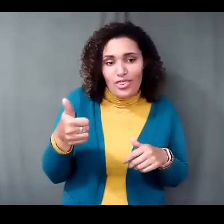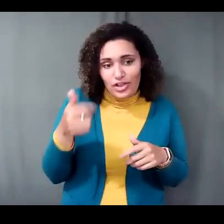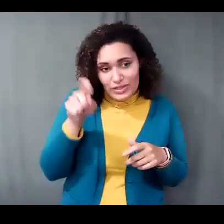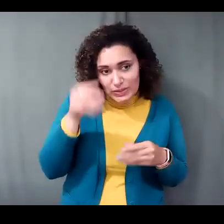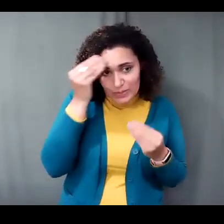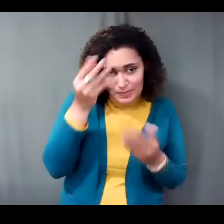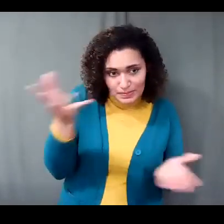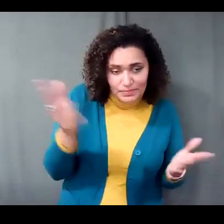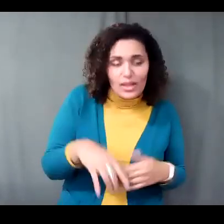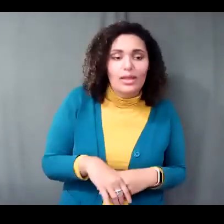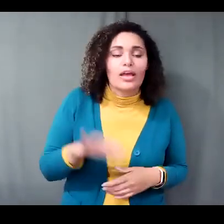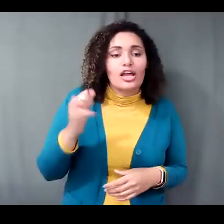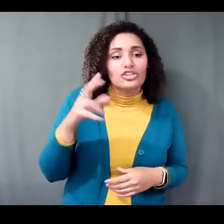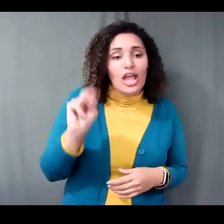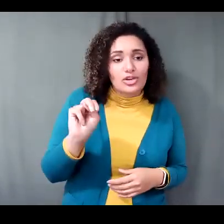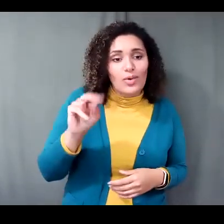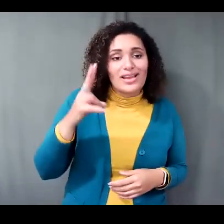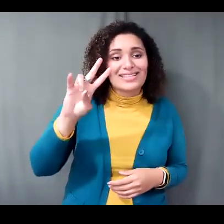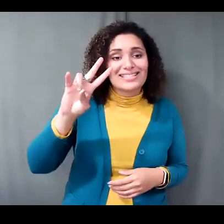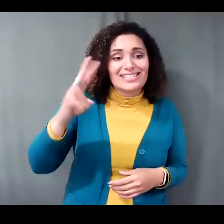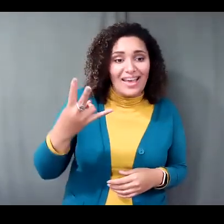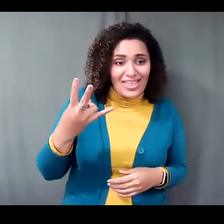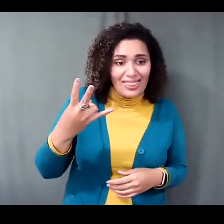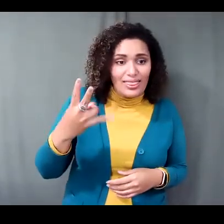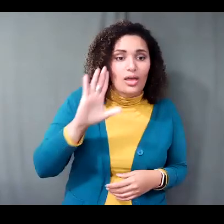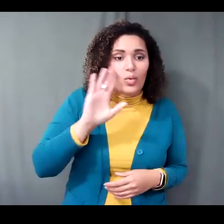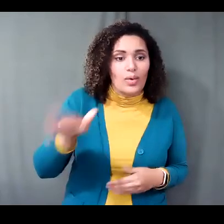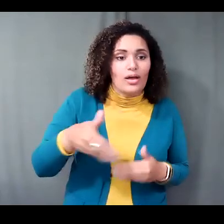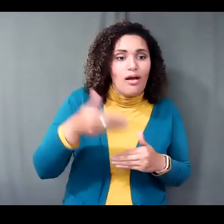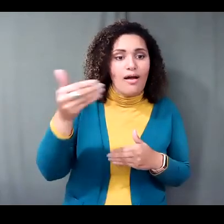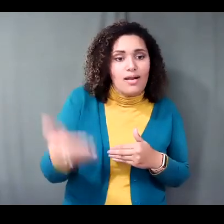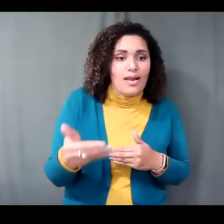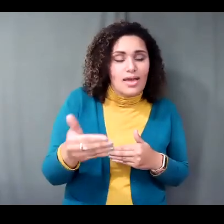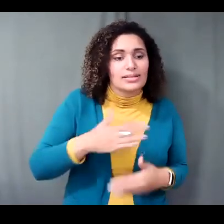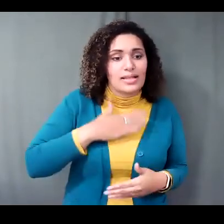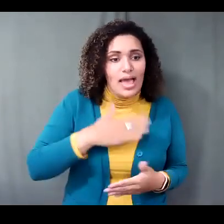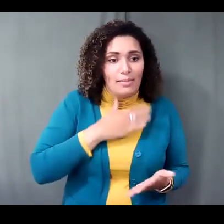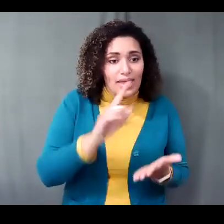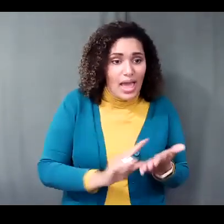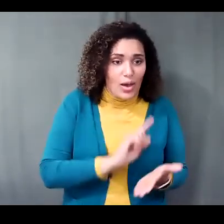and foods with a little sweetness. So if you have like barbecue, or like